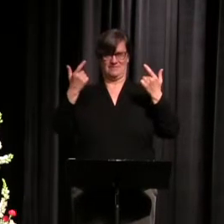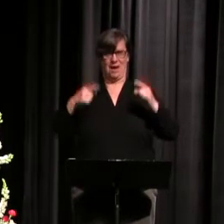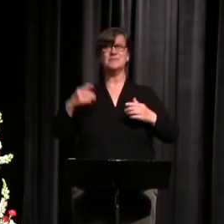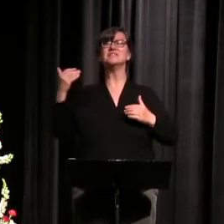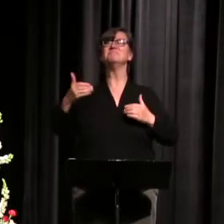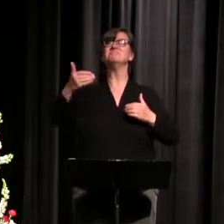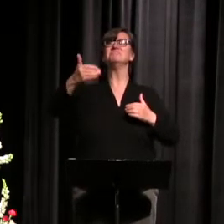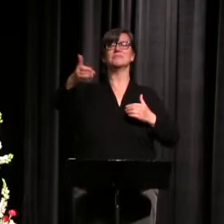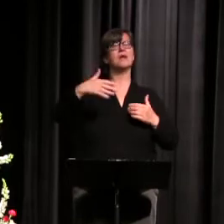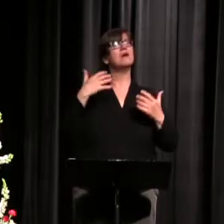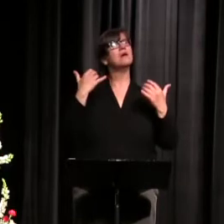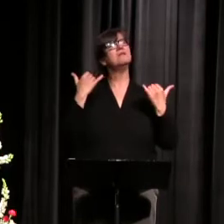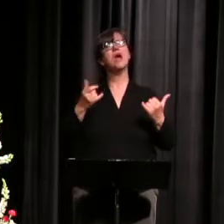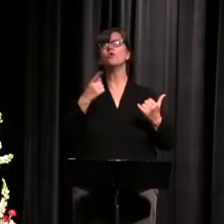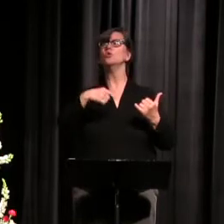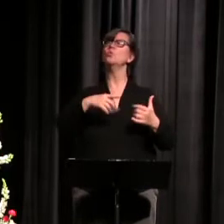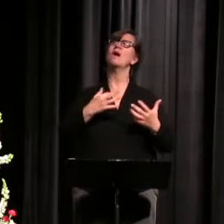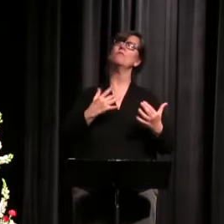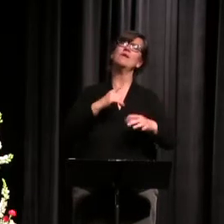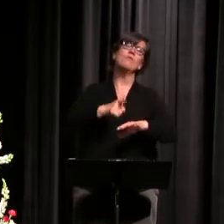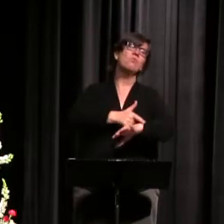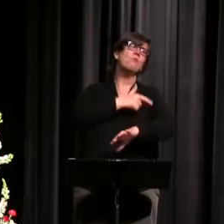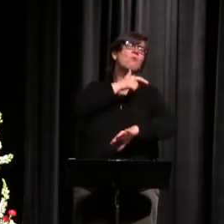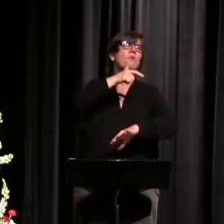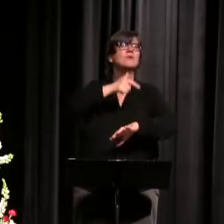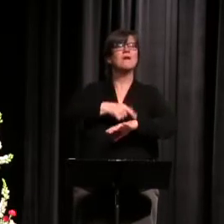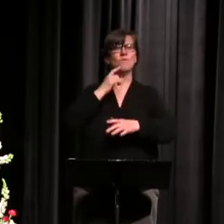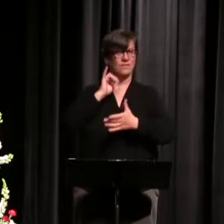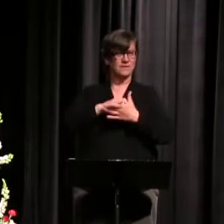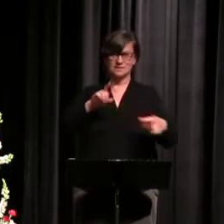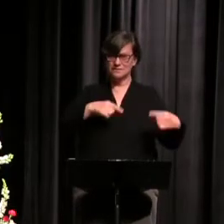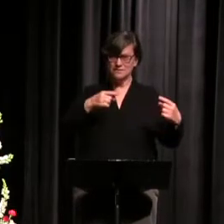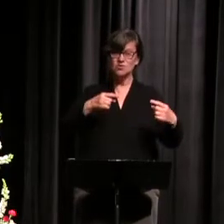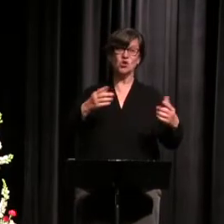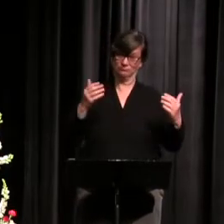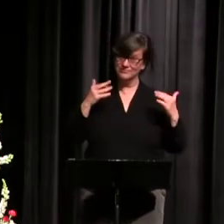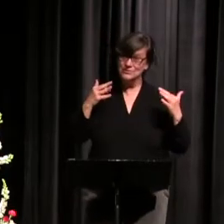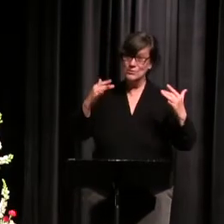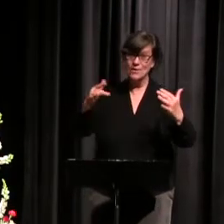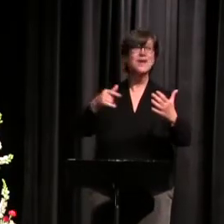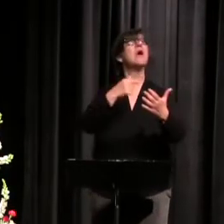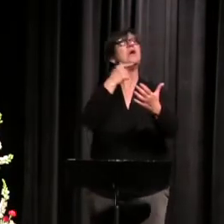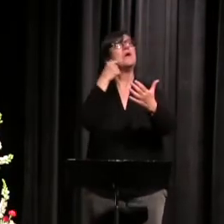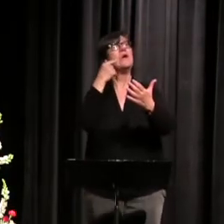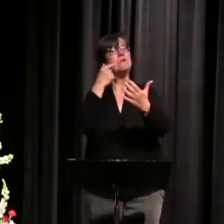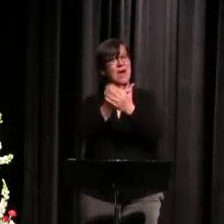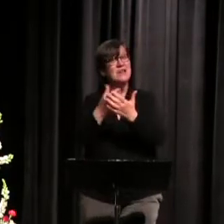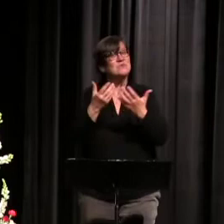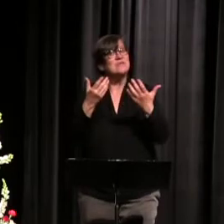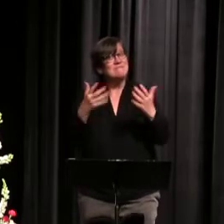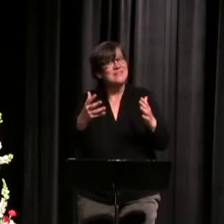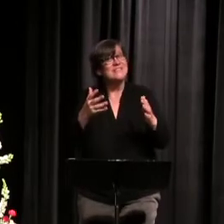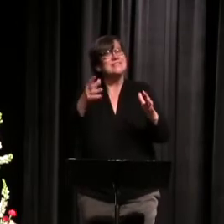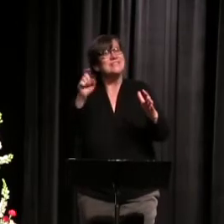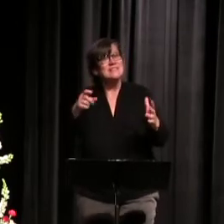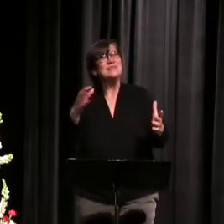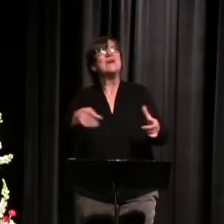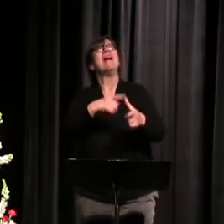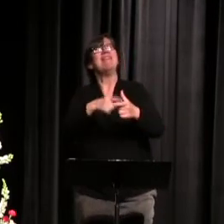a long time for this. So, let's get you graduated, and let's finally get this party